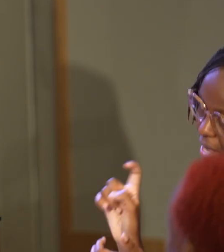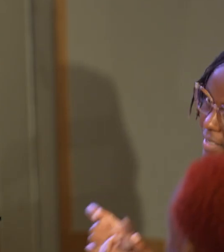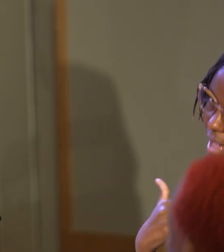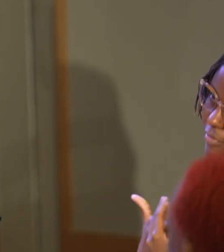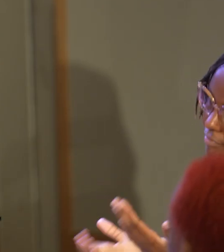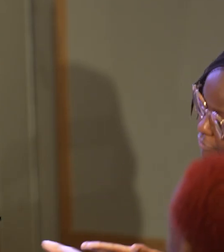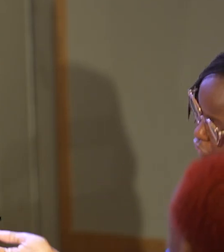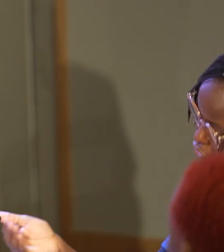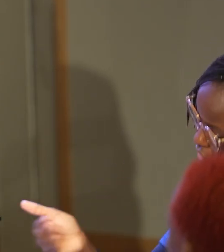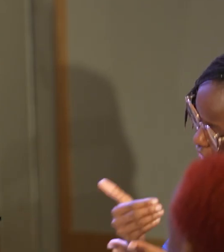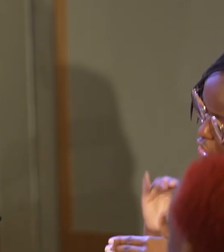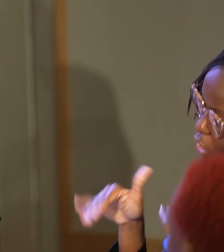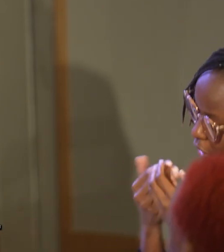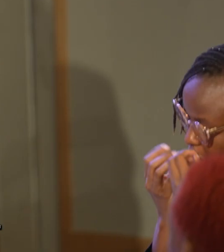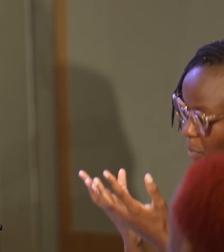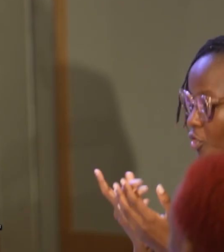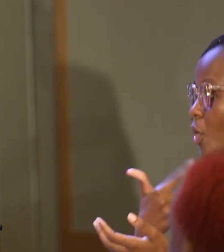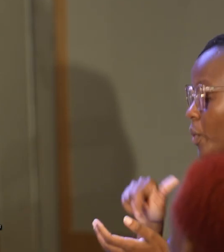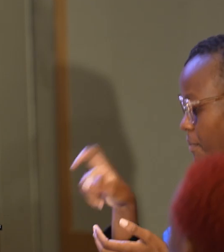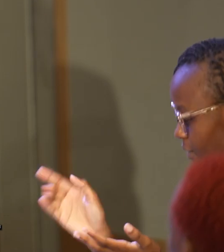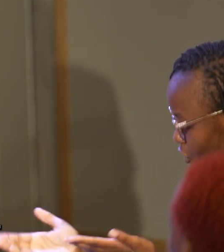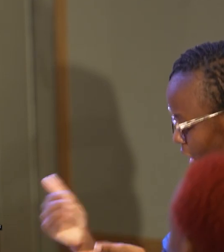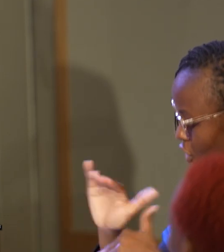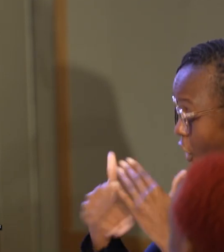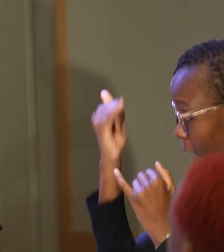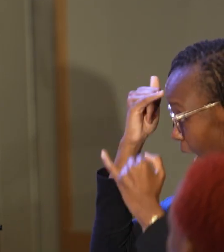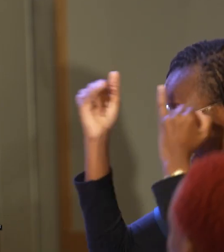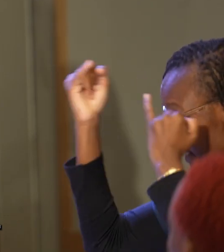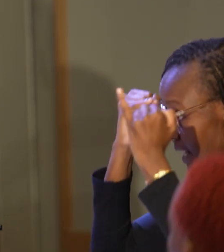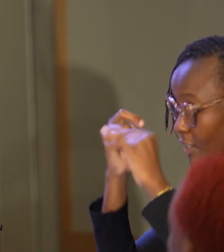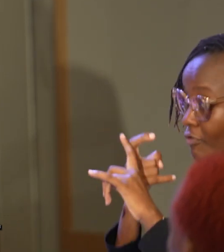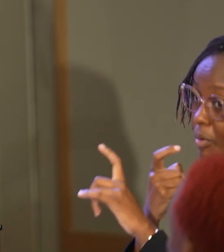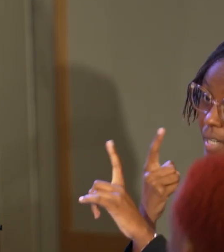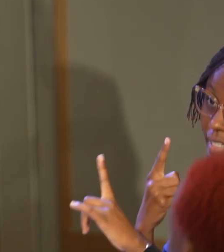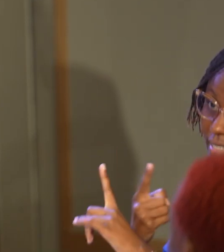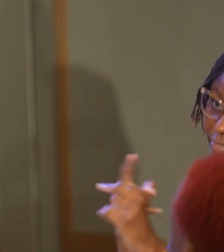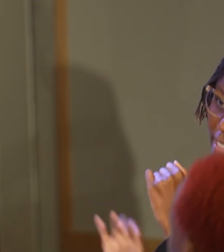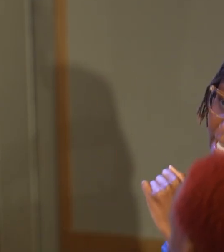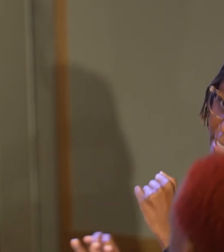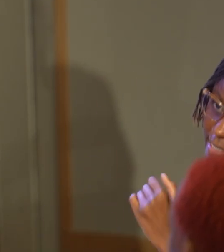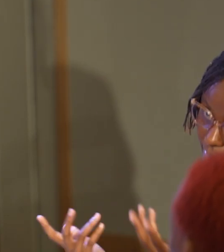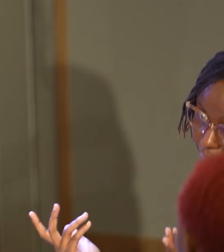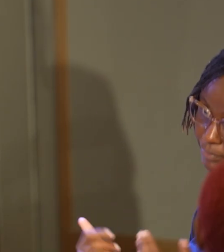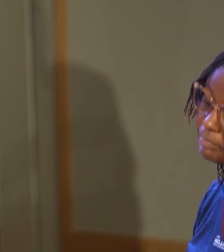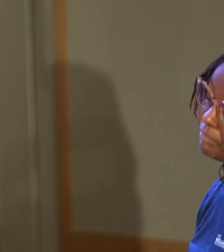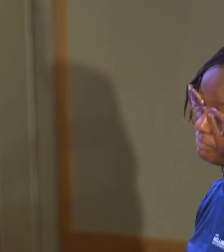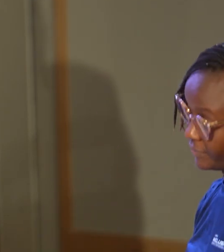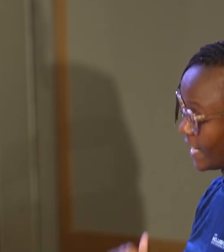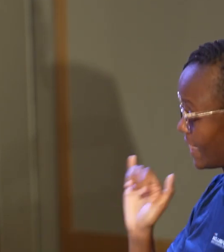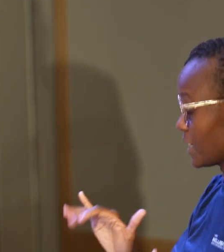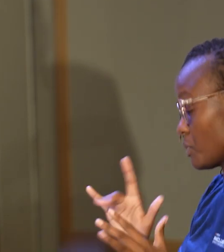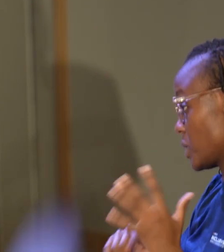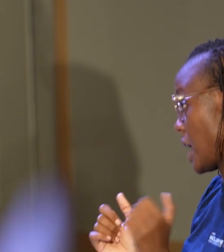gather information, you gather the inputs from all the stakeholders that we target. That is how it is at